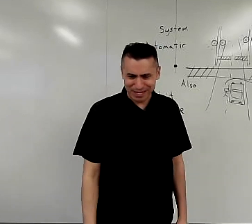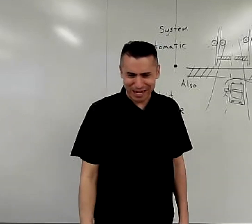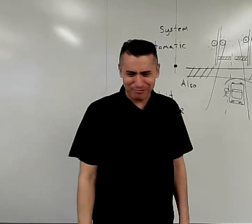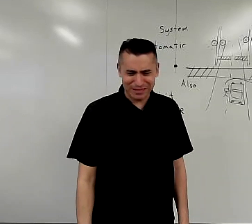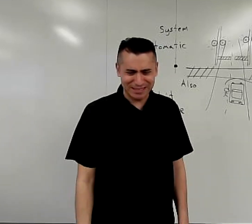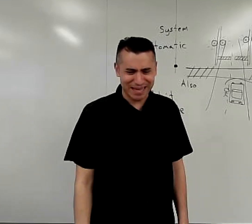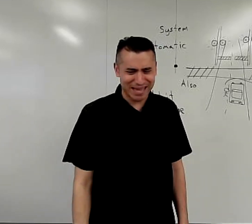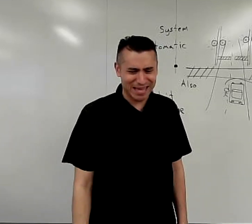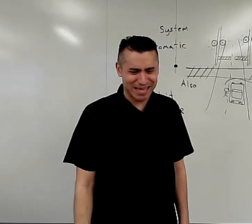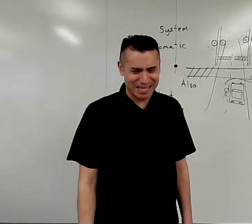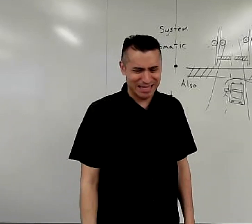chat. I want to say